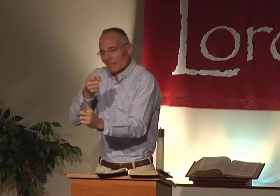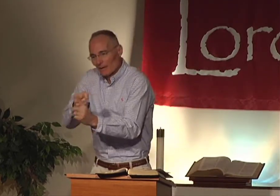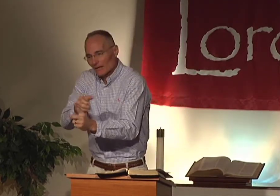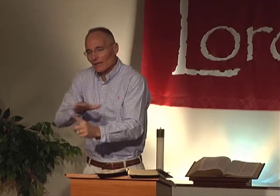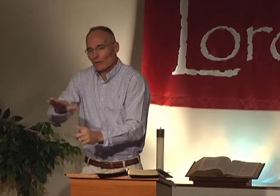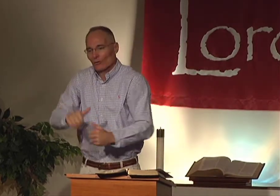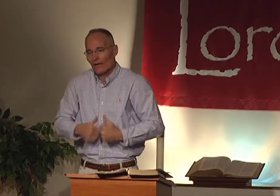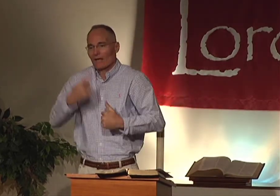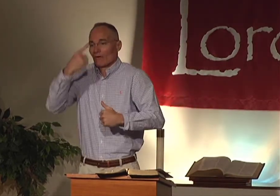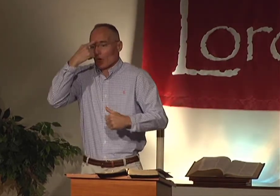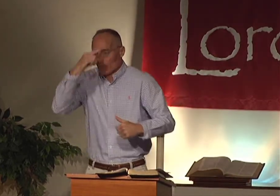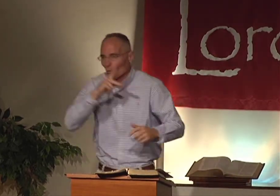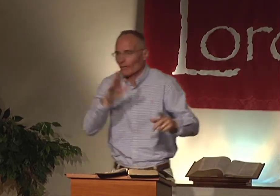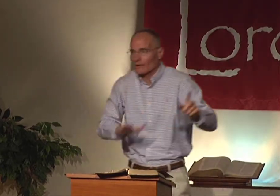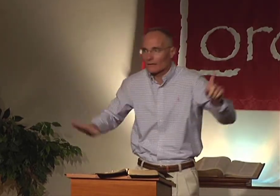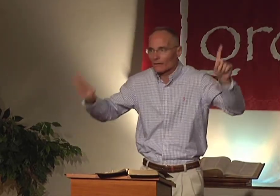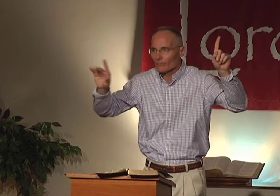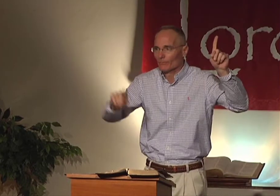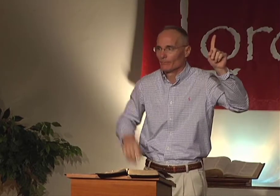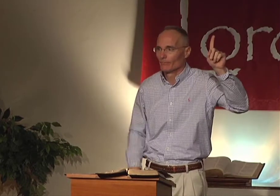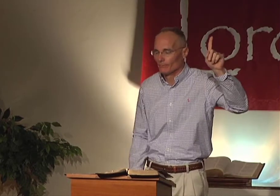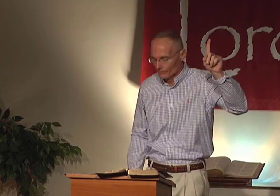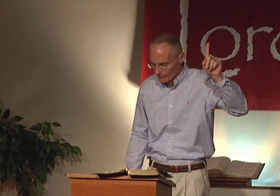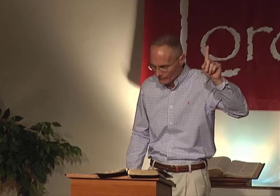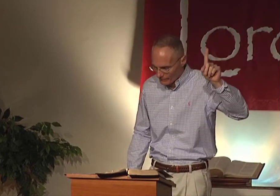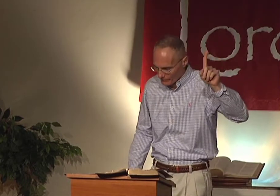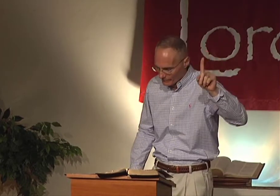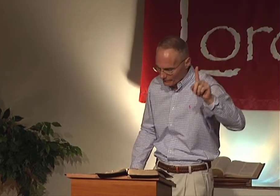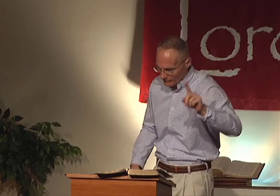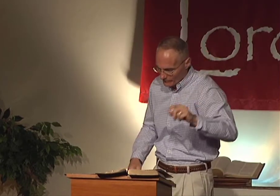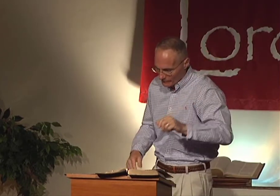life together. It impacts your life for the kingdom as well.